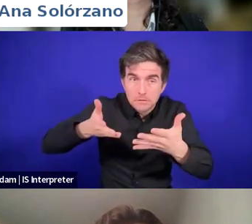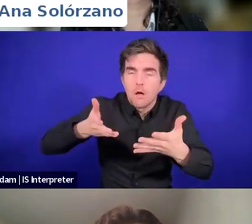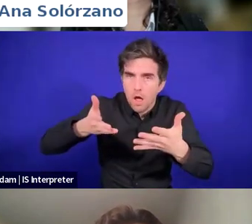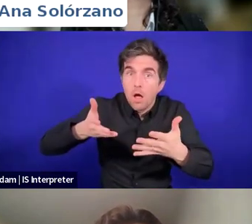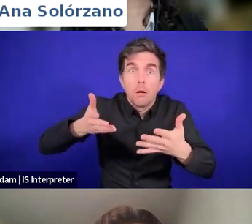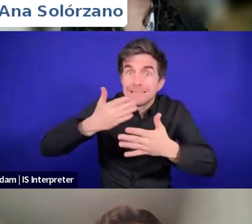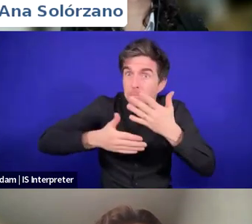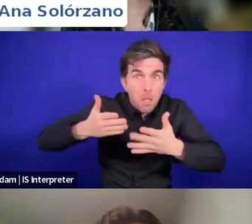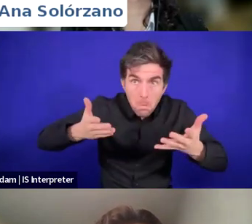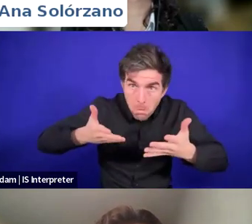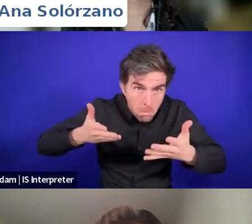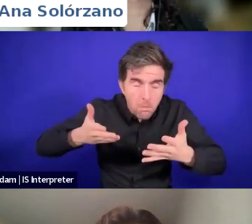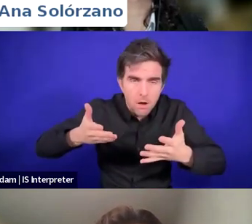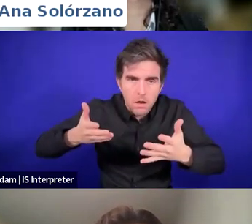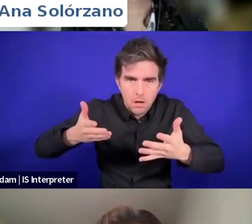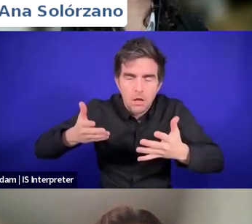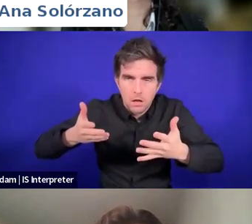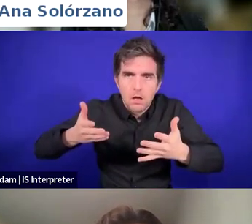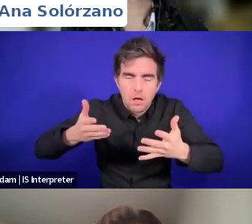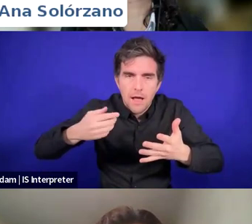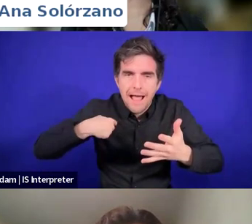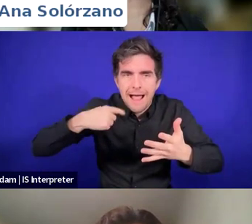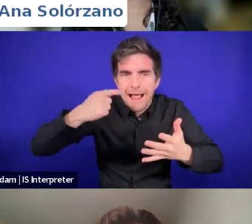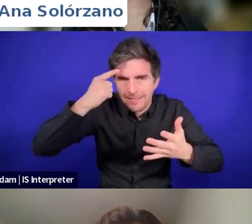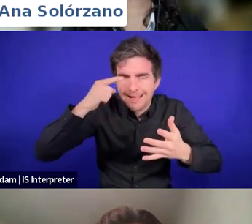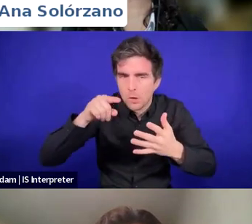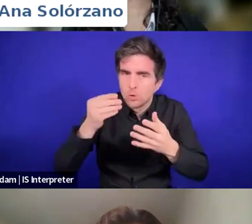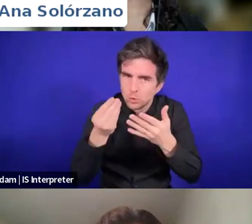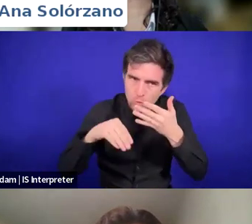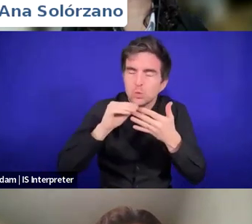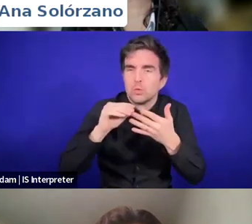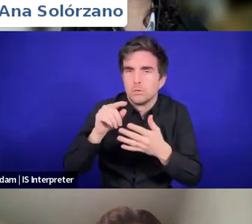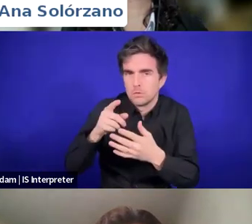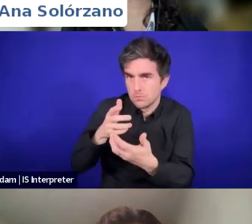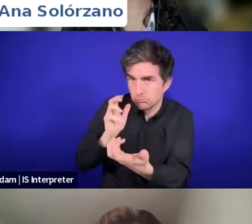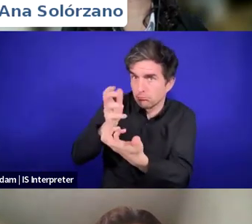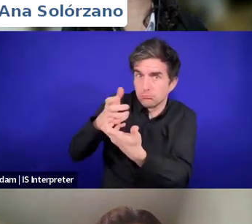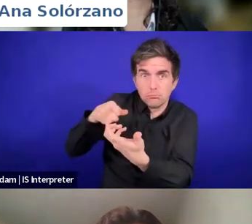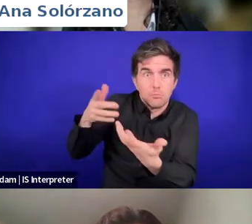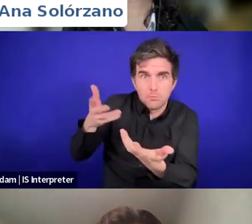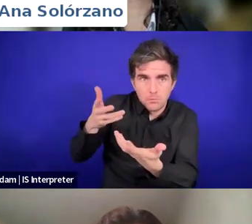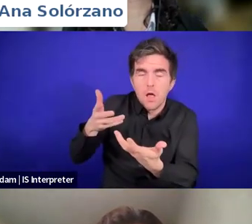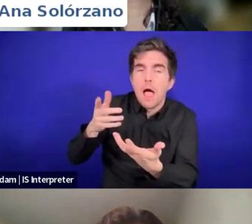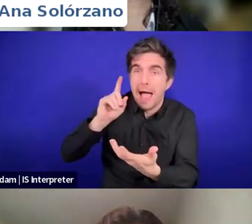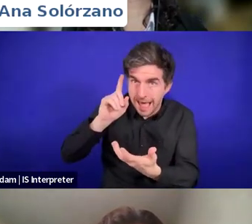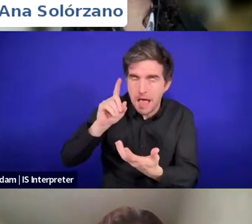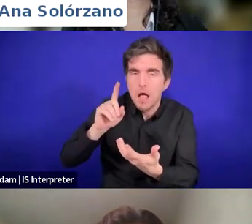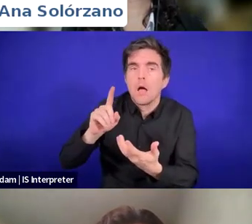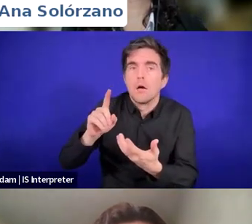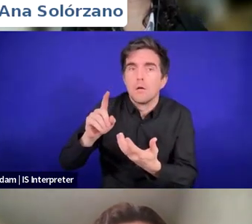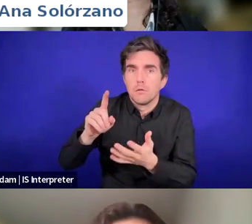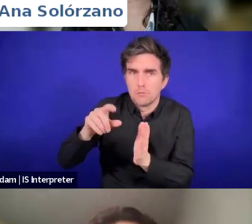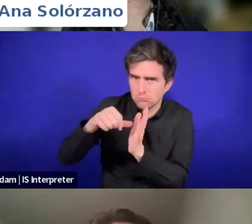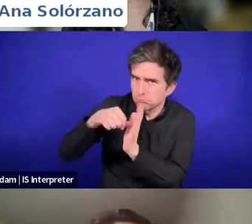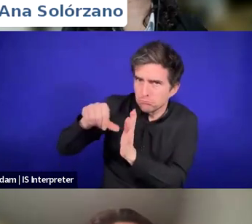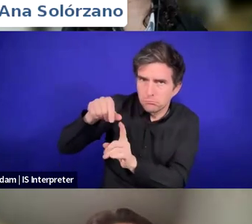need, but also to address a broader need within the family household. You could maybe find